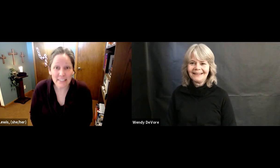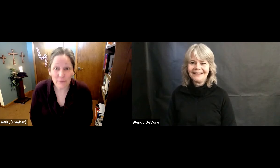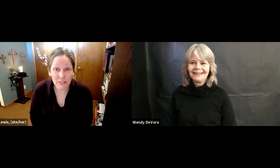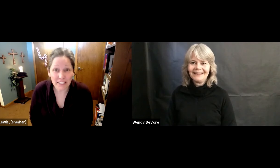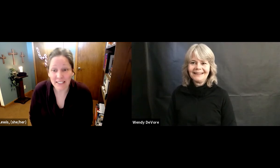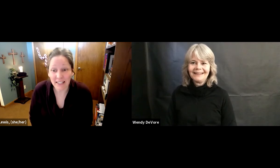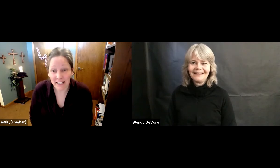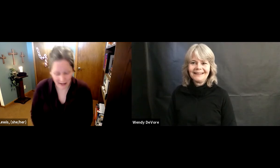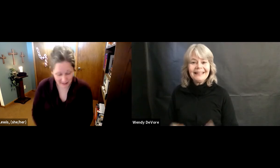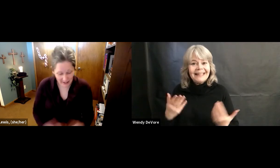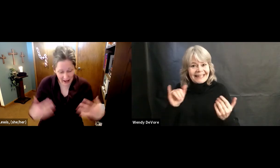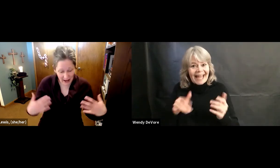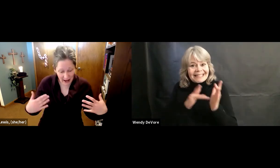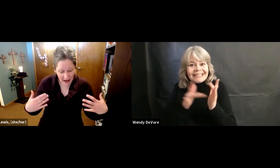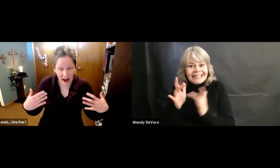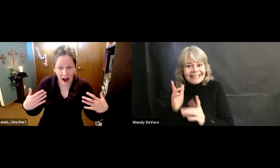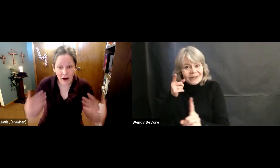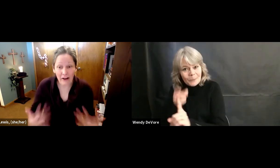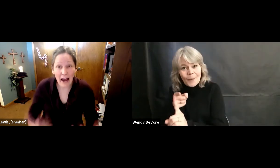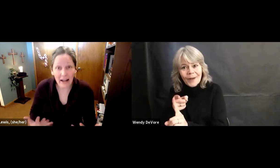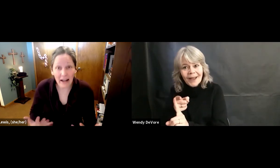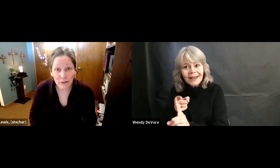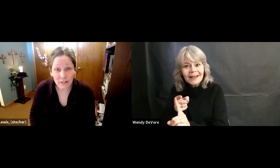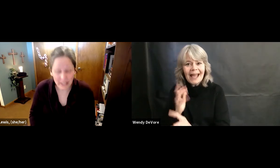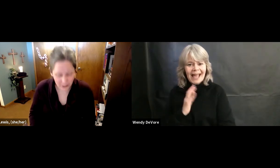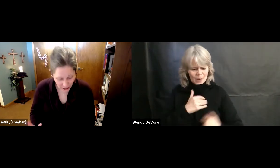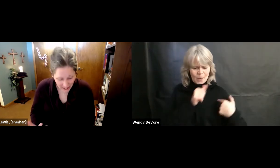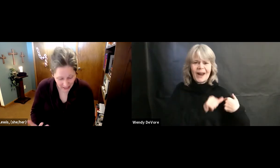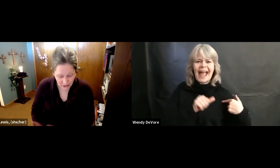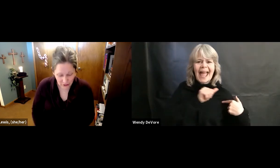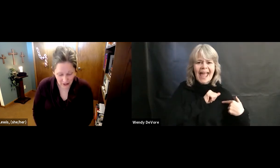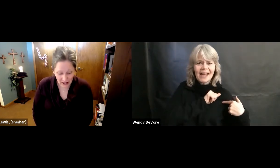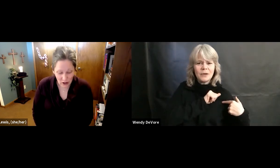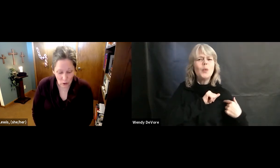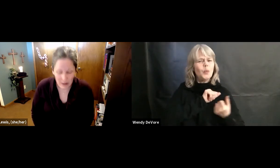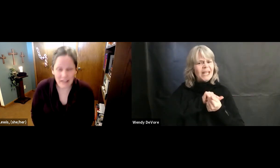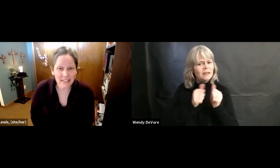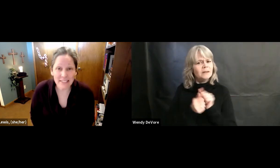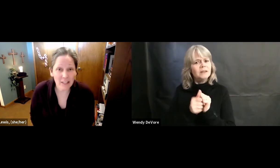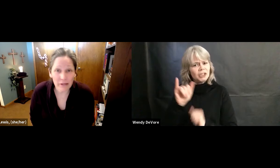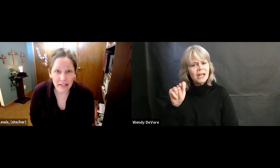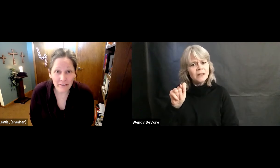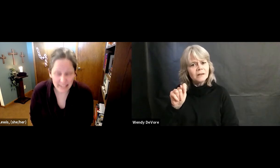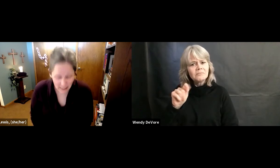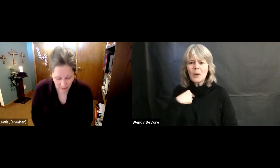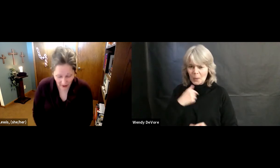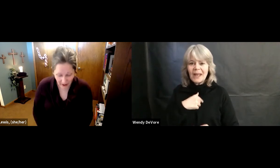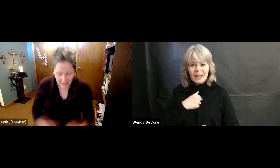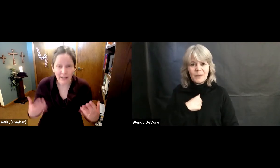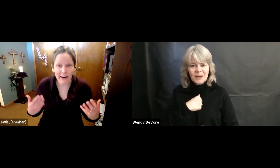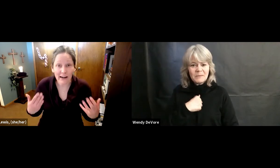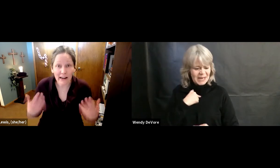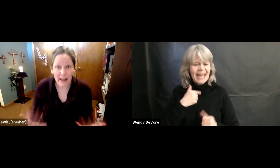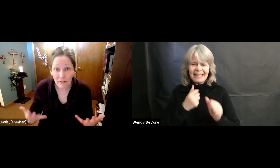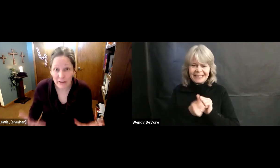Because this is what Jesus is getting at. Our attitude can change. We can celebrate every day